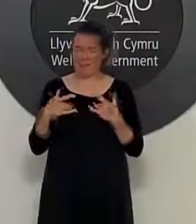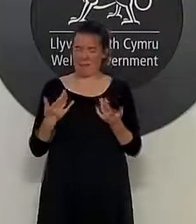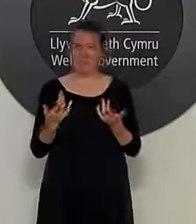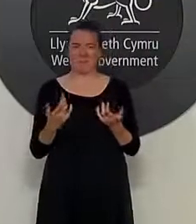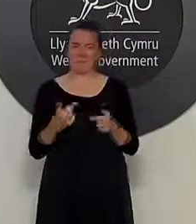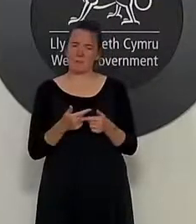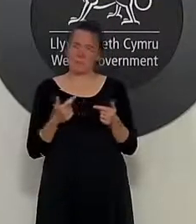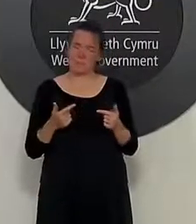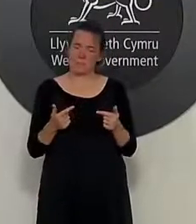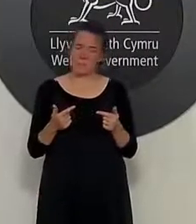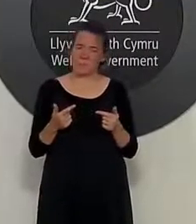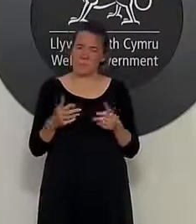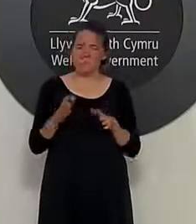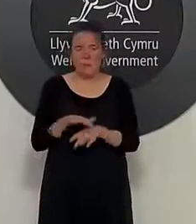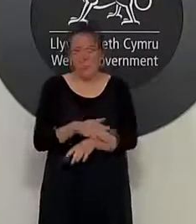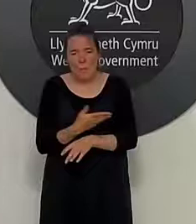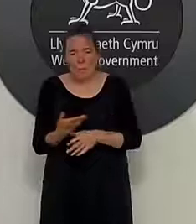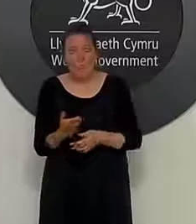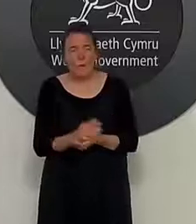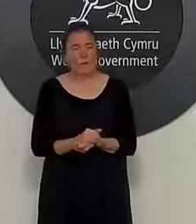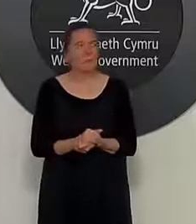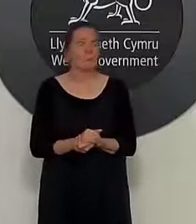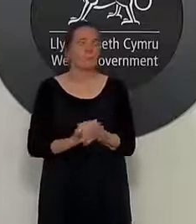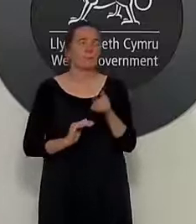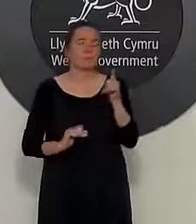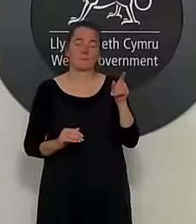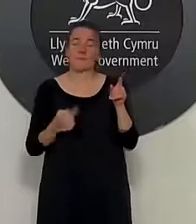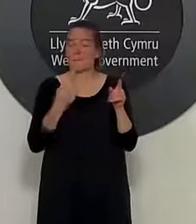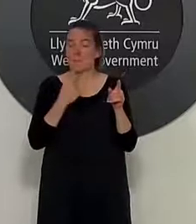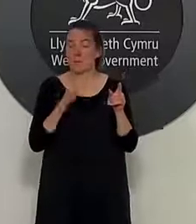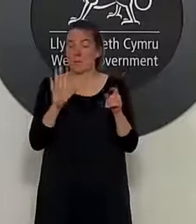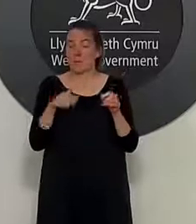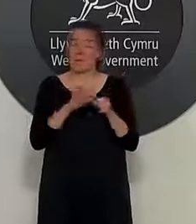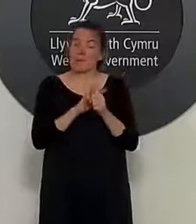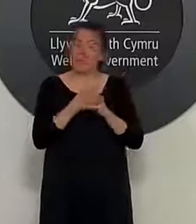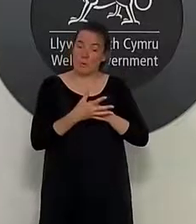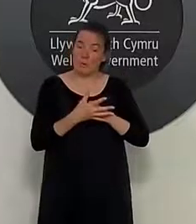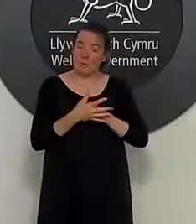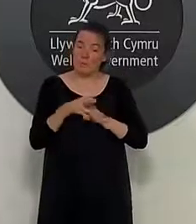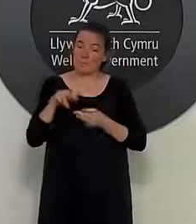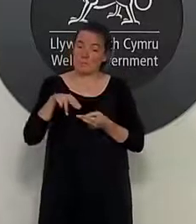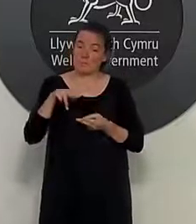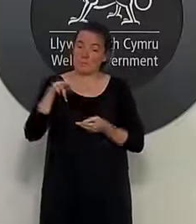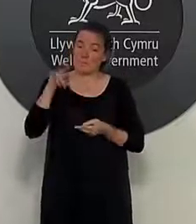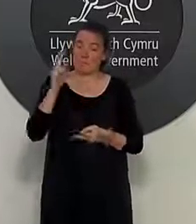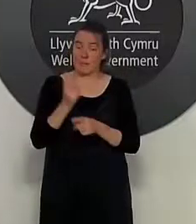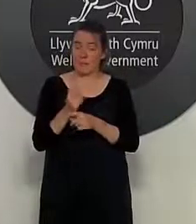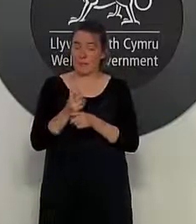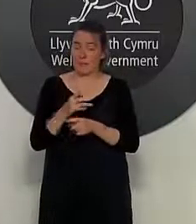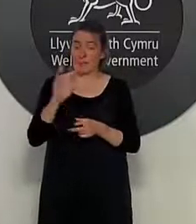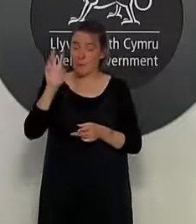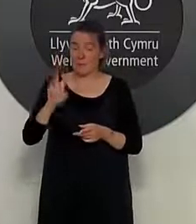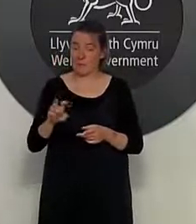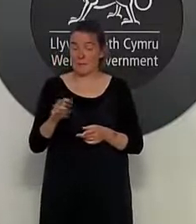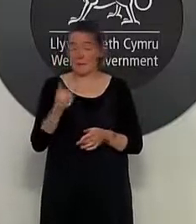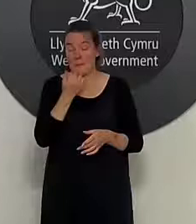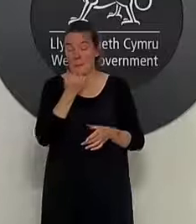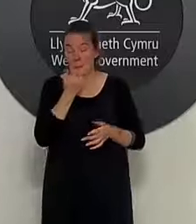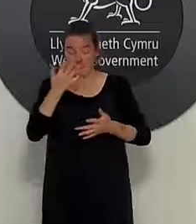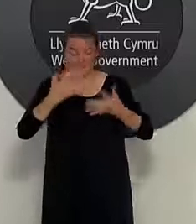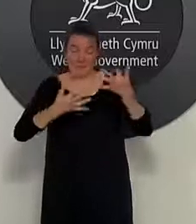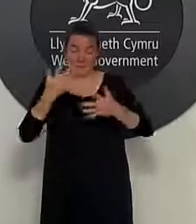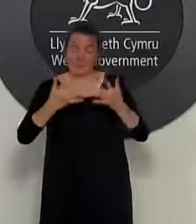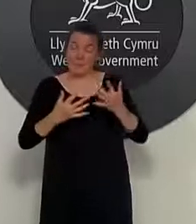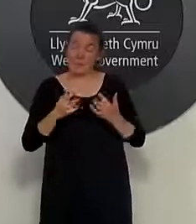you make about the rise of coronavirus again here in Wales. The numbers are significant, and the impact on